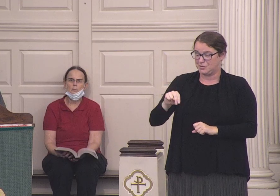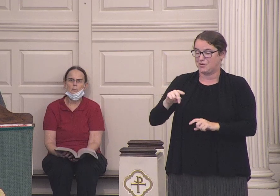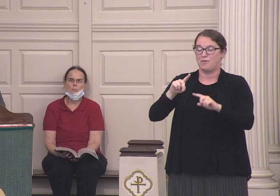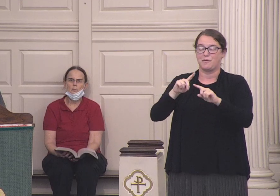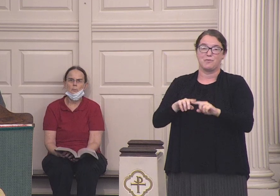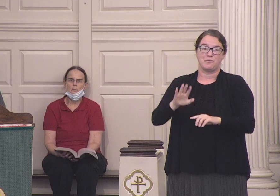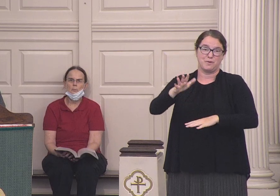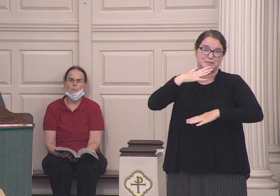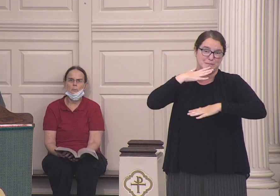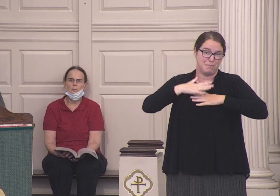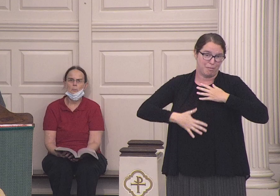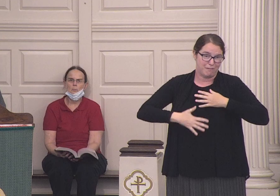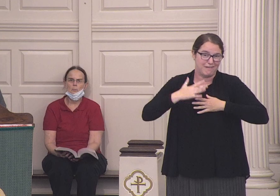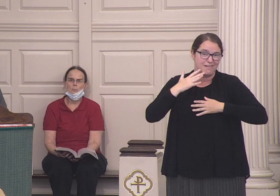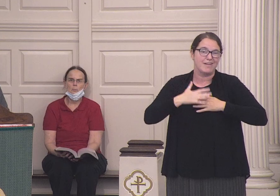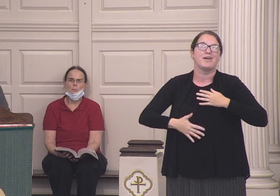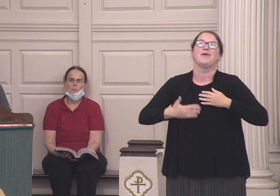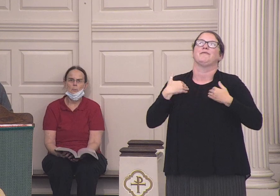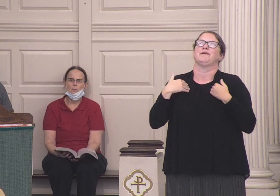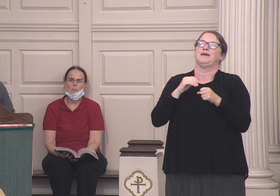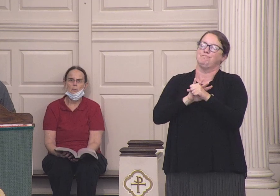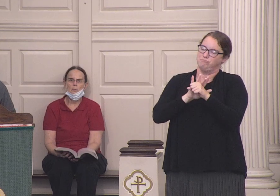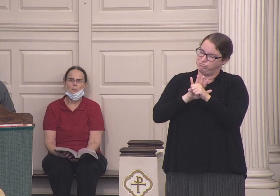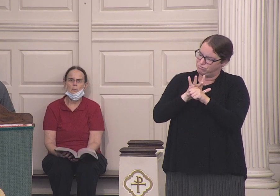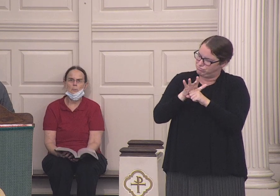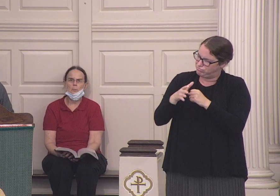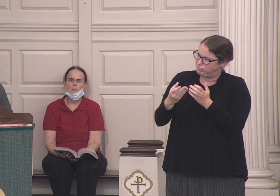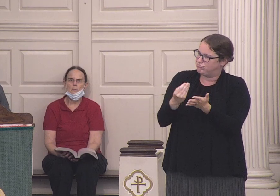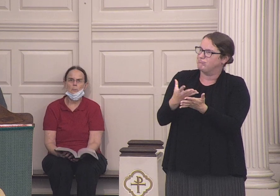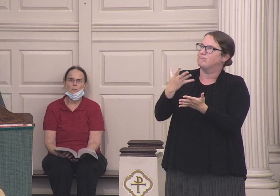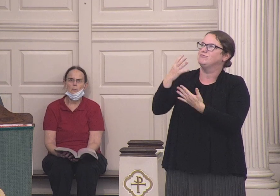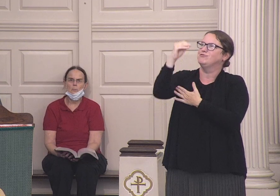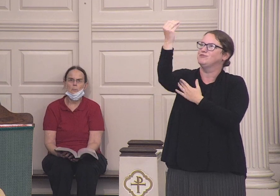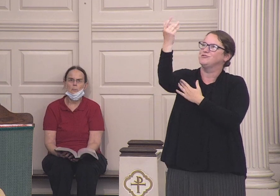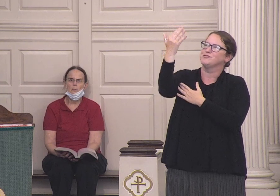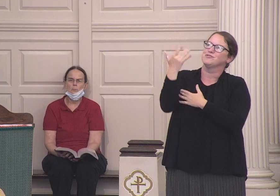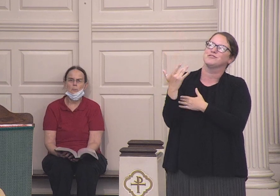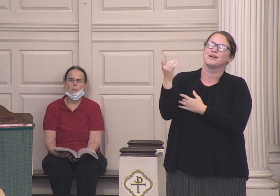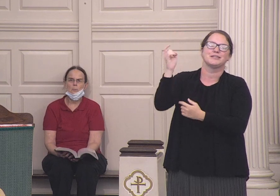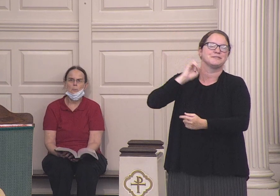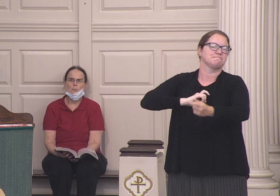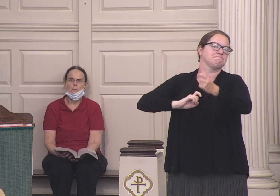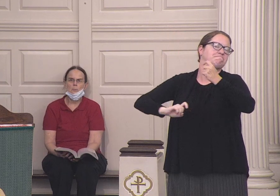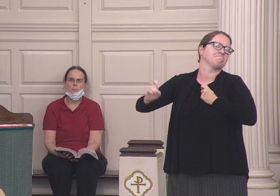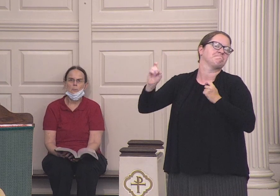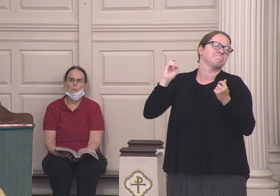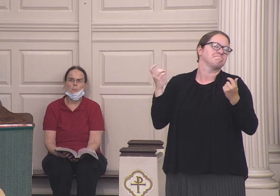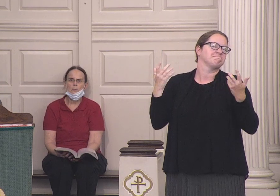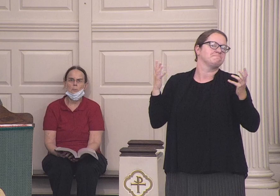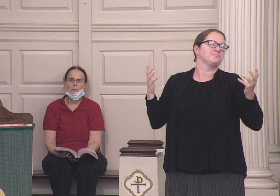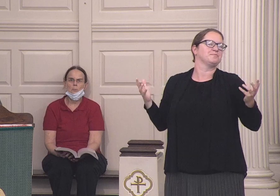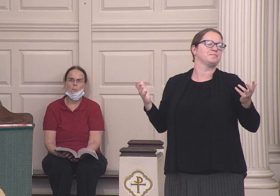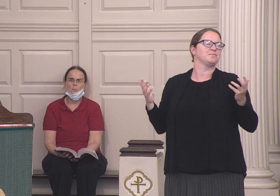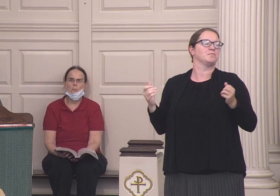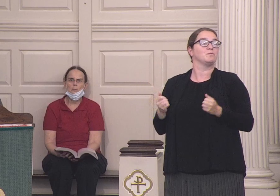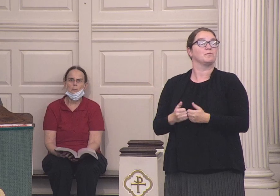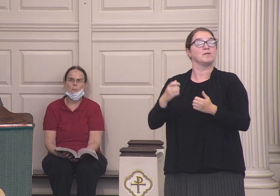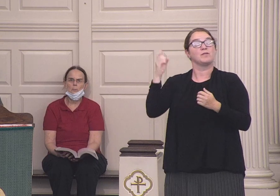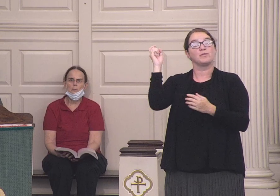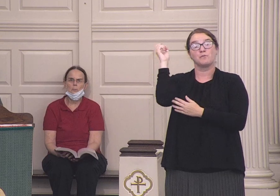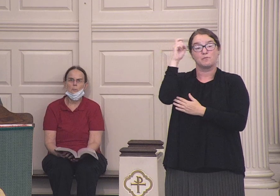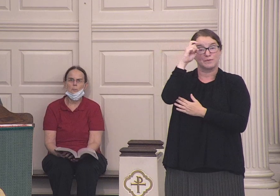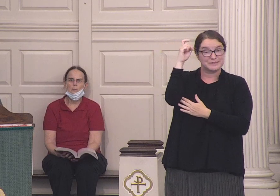the riches of his grace that he lavished upon us. In all wisdom and